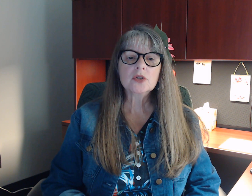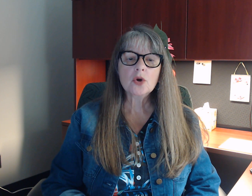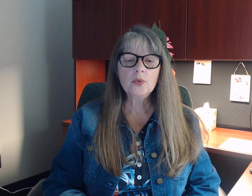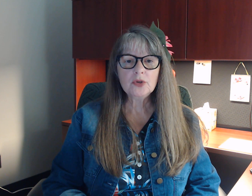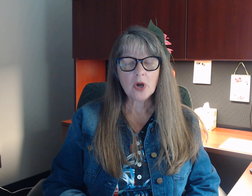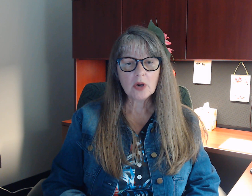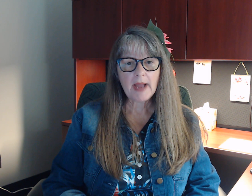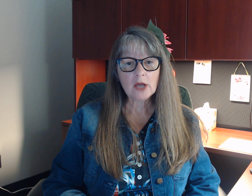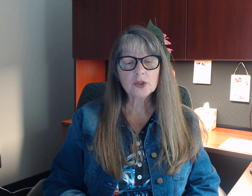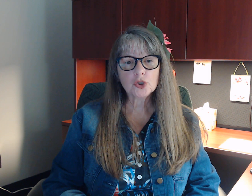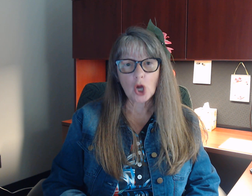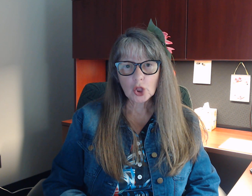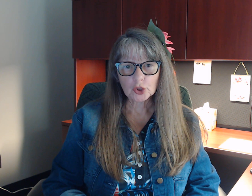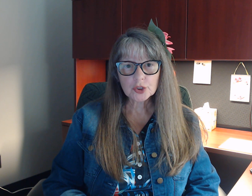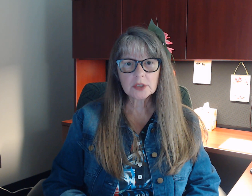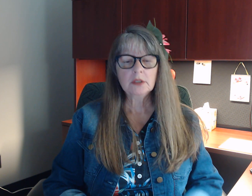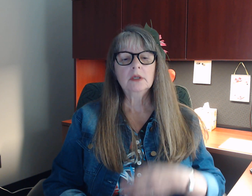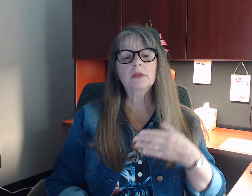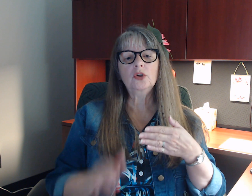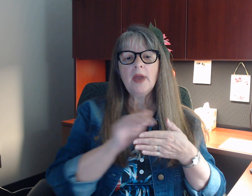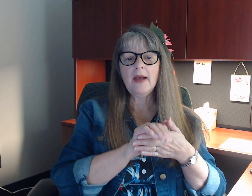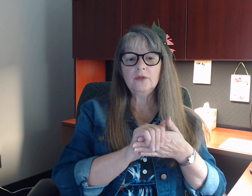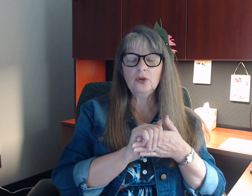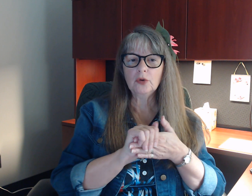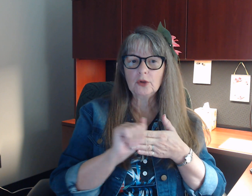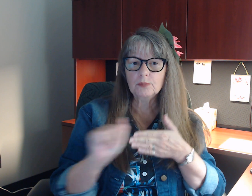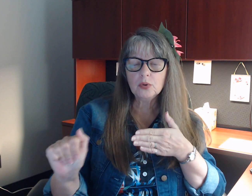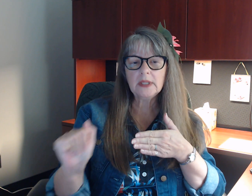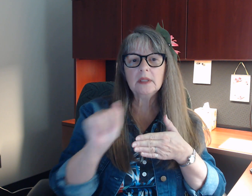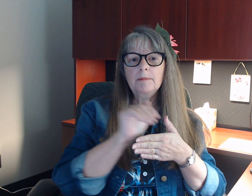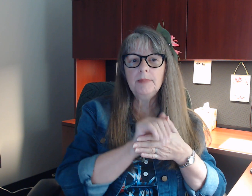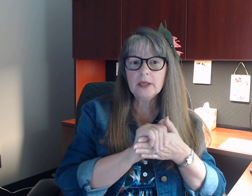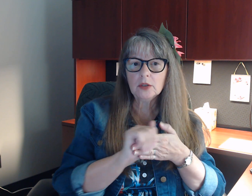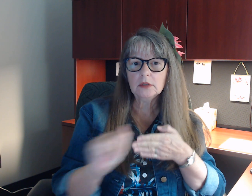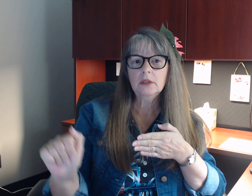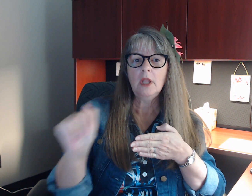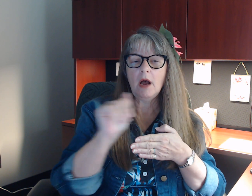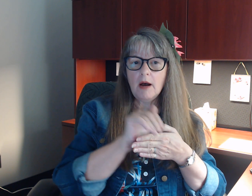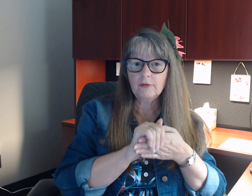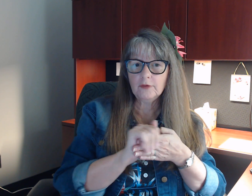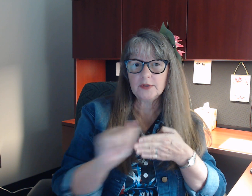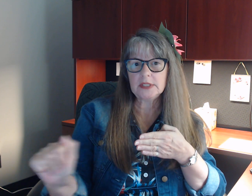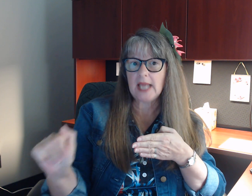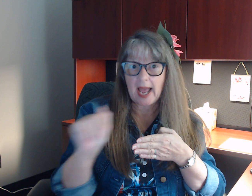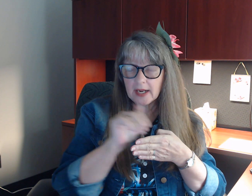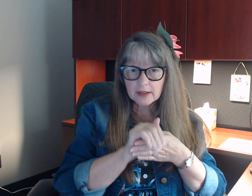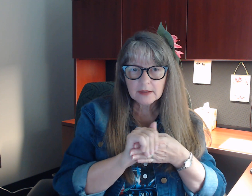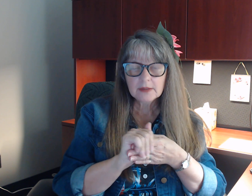when you talk about dollars, then you're pulling the bill off of the stack. Someone